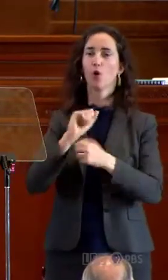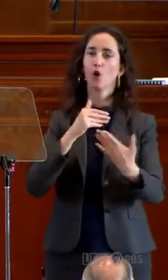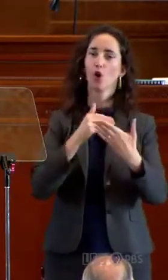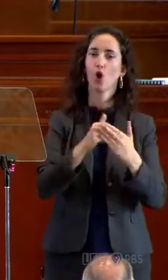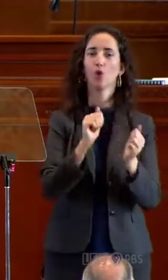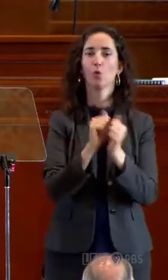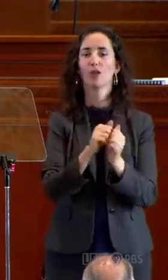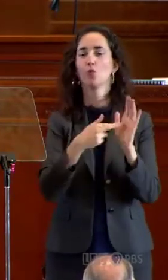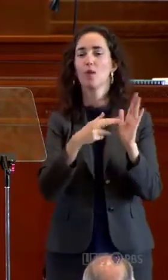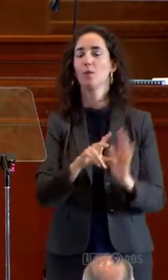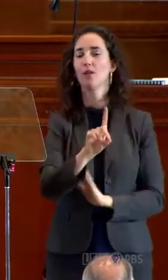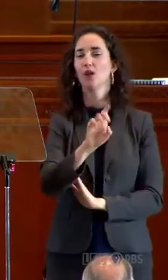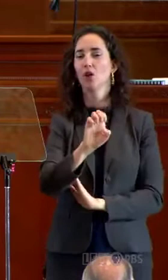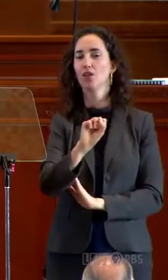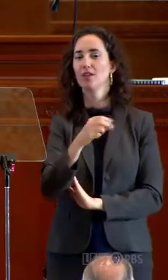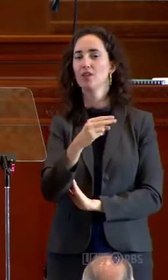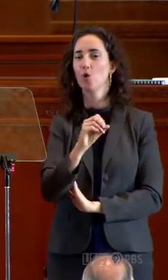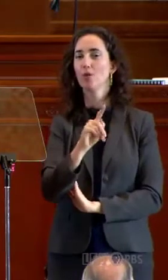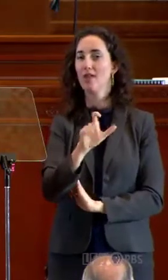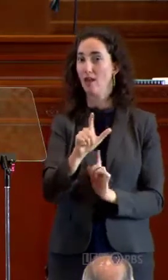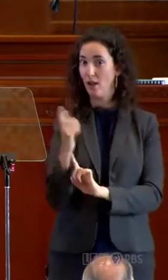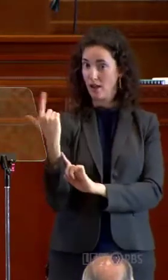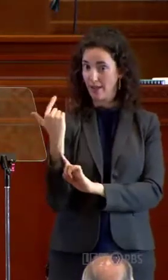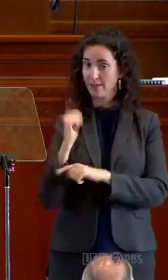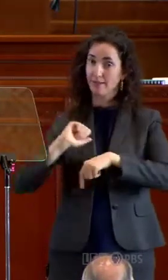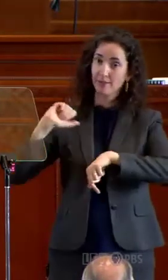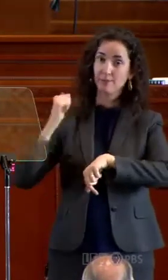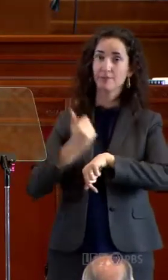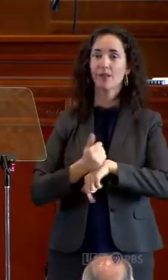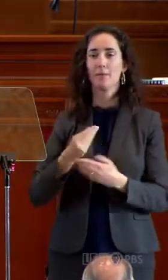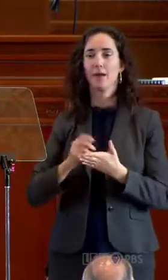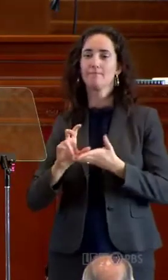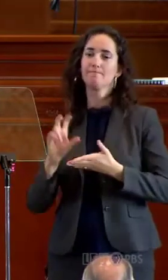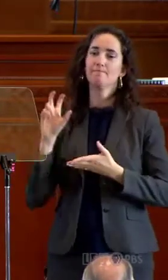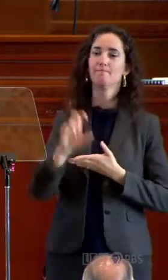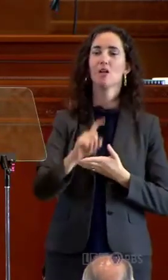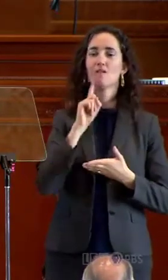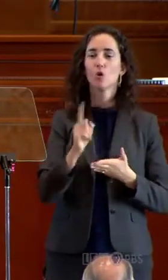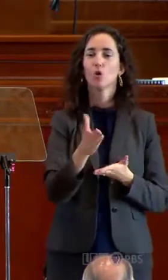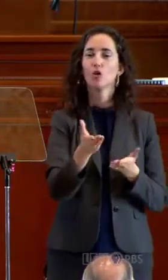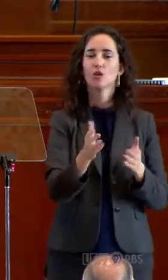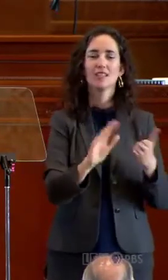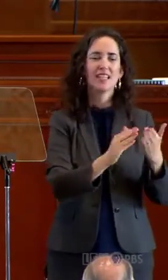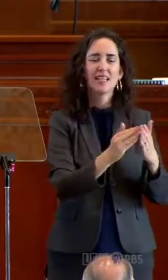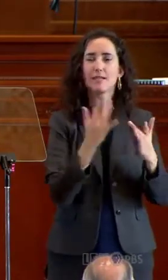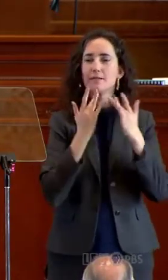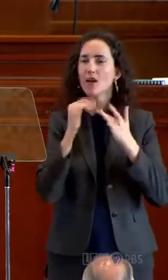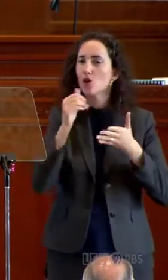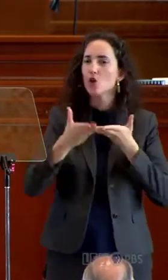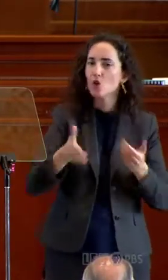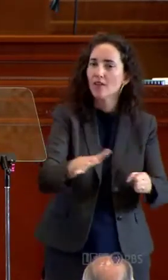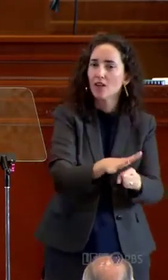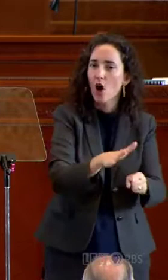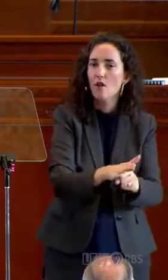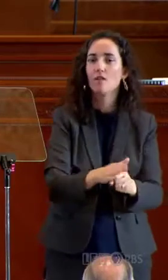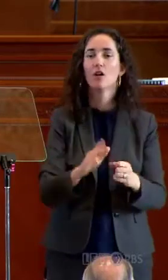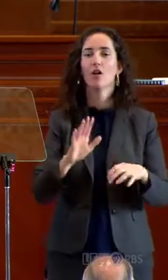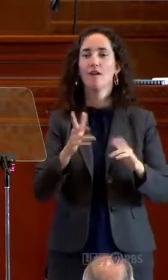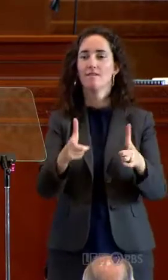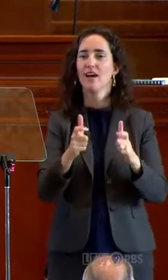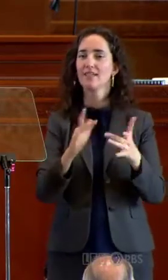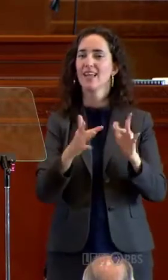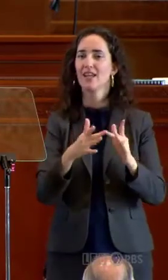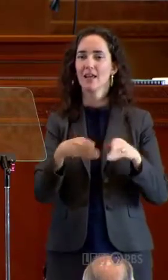Representative Desatel just last year to create the Granting Unserved Municipalities Broadband Opportunities Grant Program,